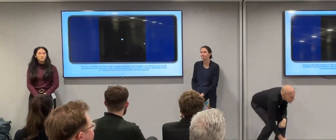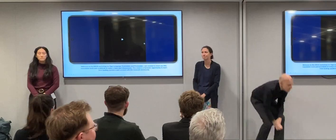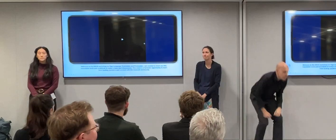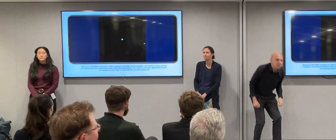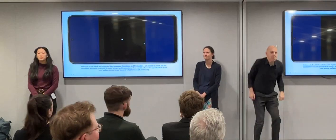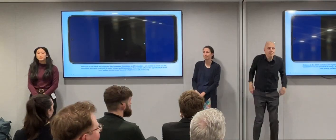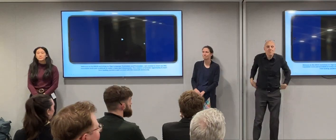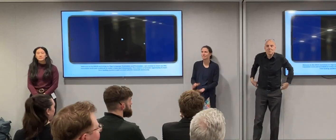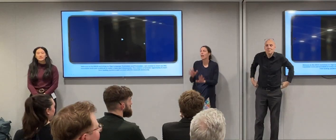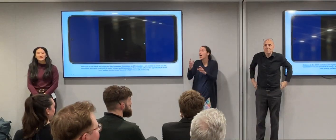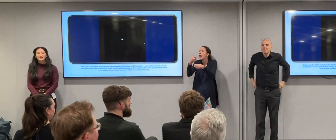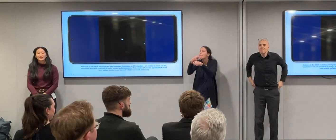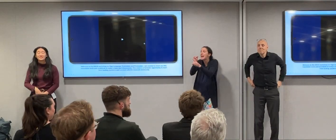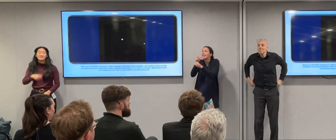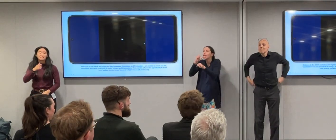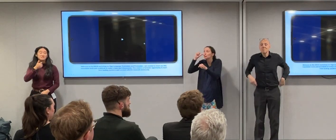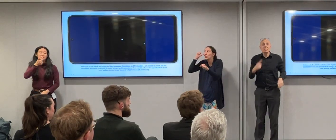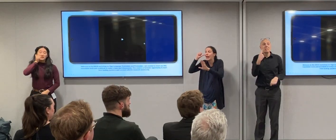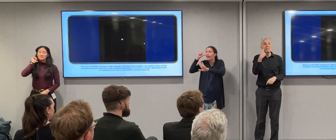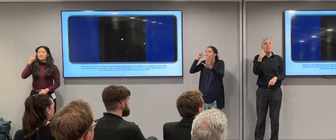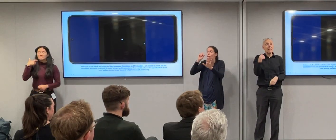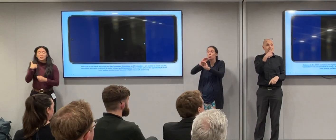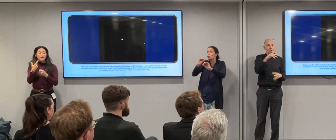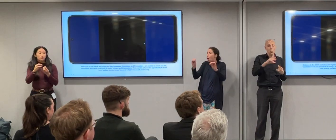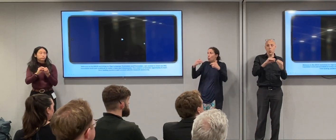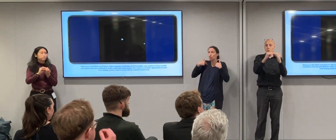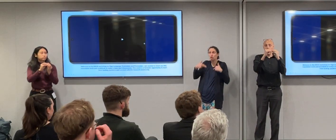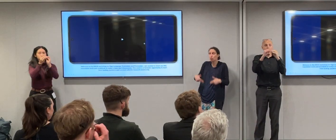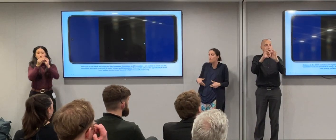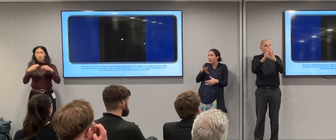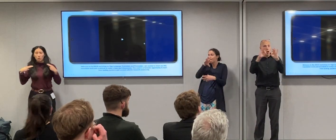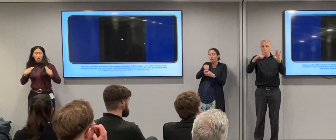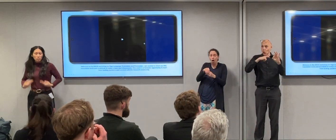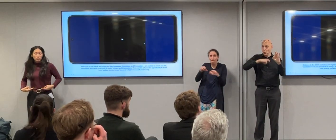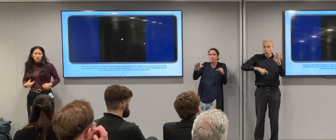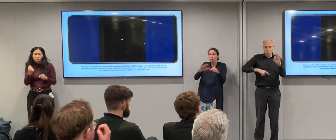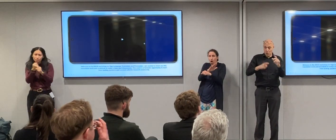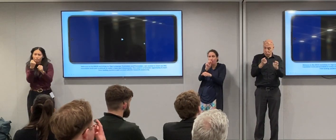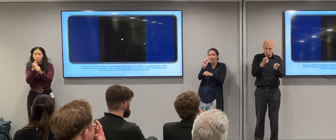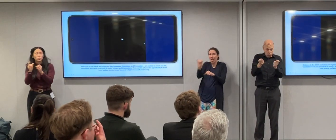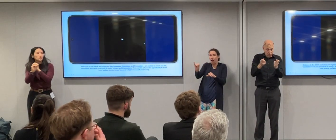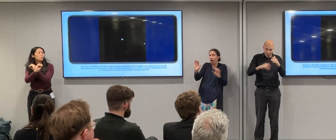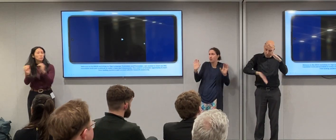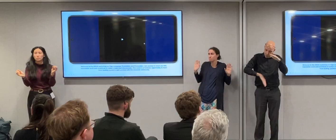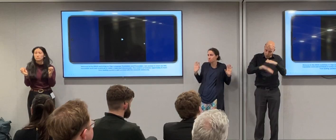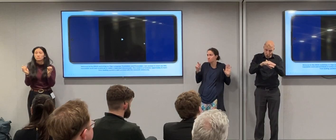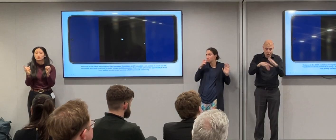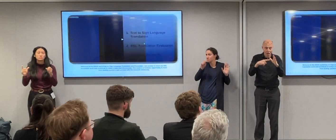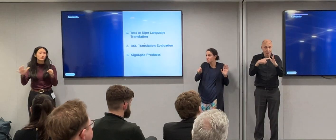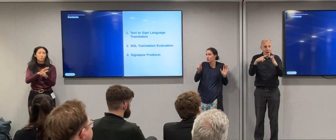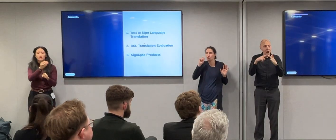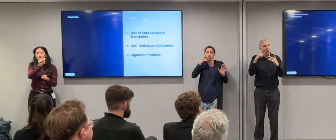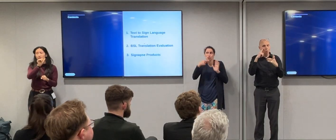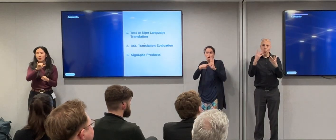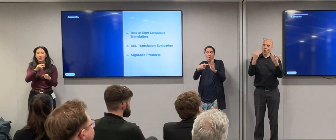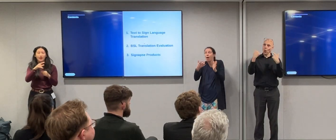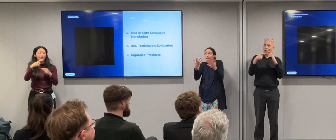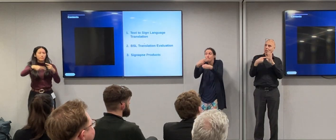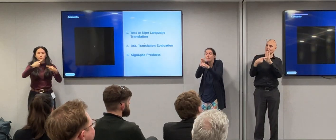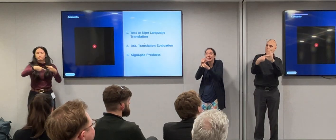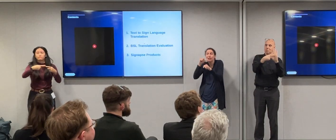Amazing. Sorry, I generated that yesterday. No human involvement in that. A fully AI process. So before it would be cool to show.